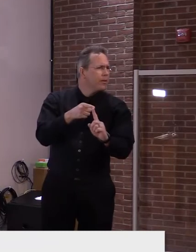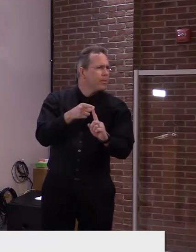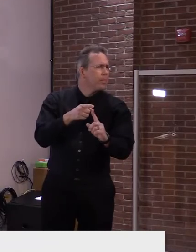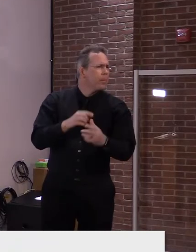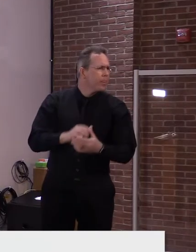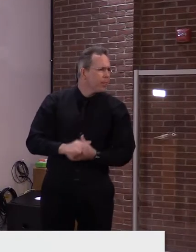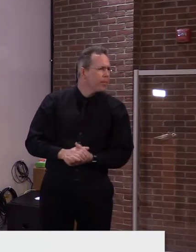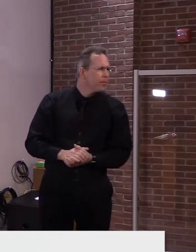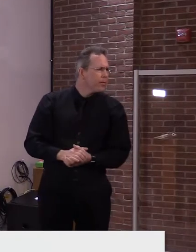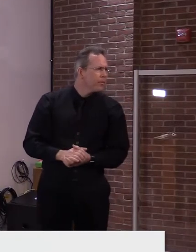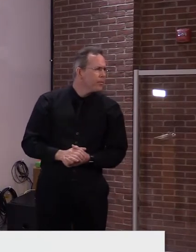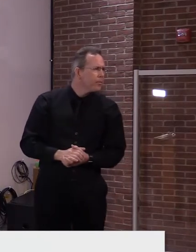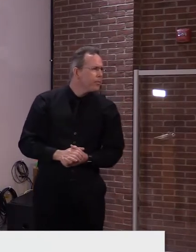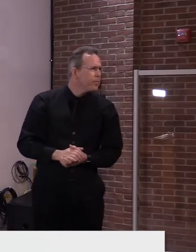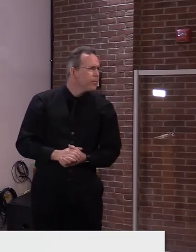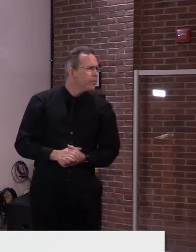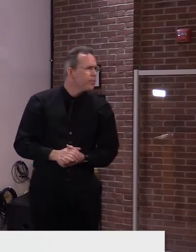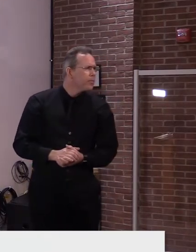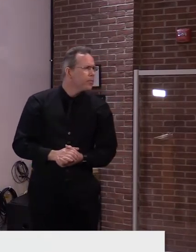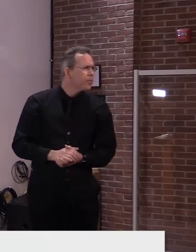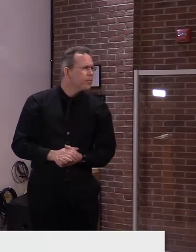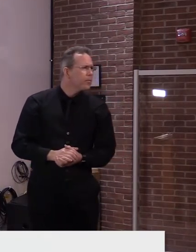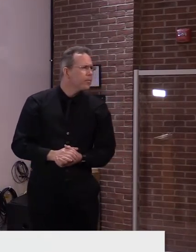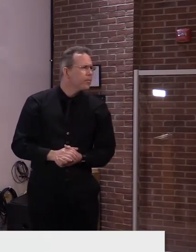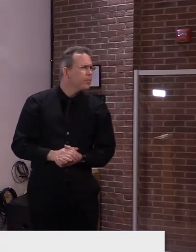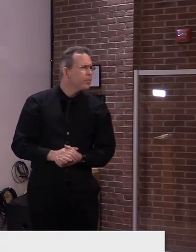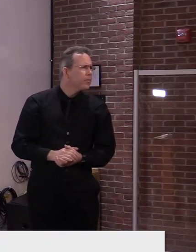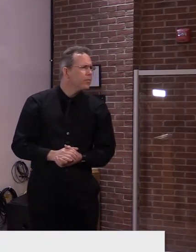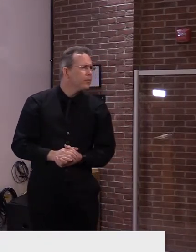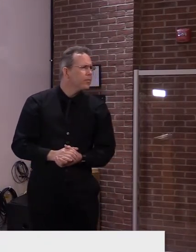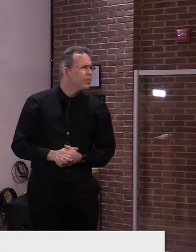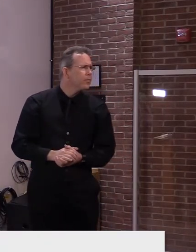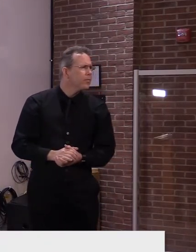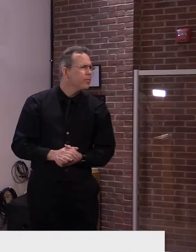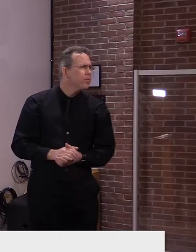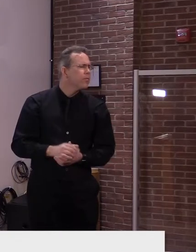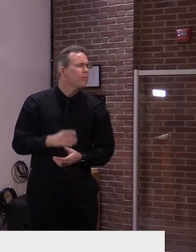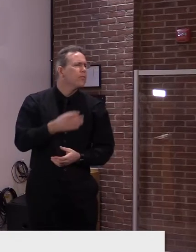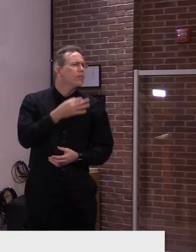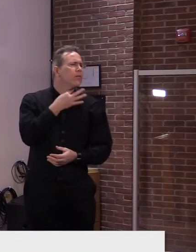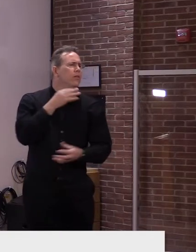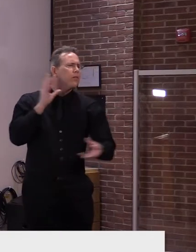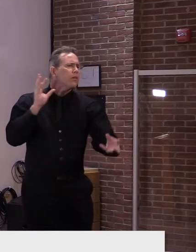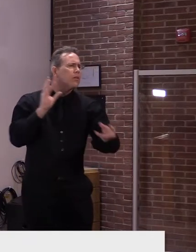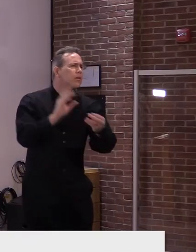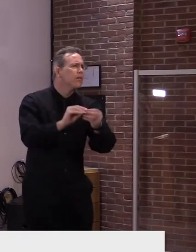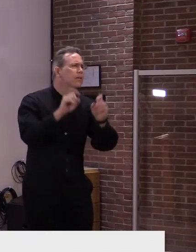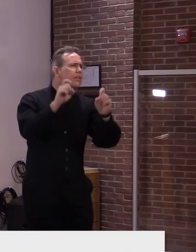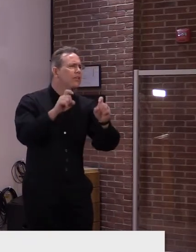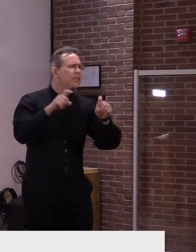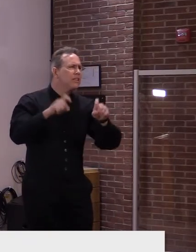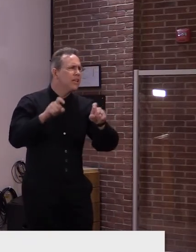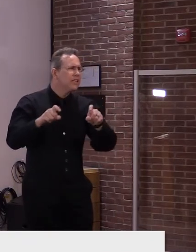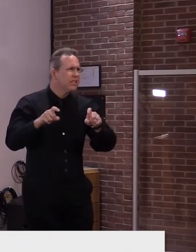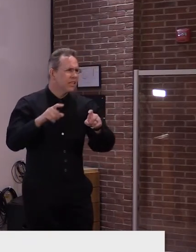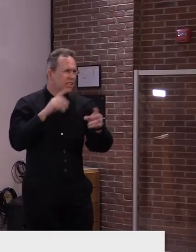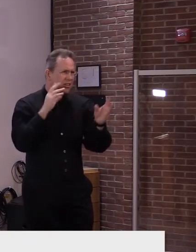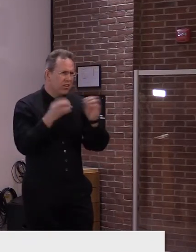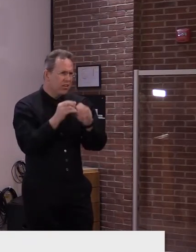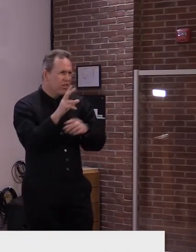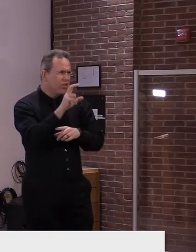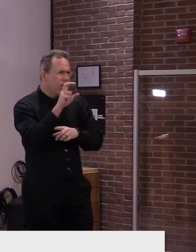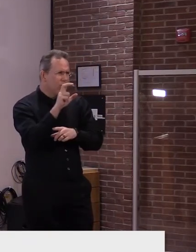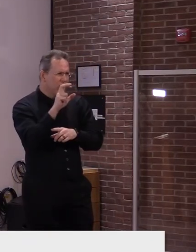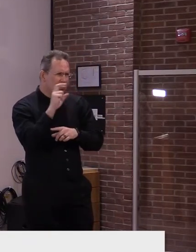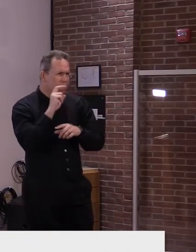tests and four positive cases. Just wondering where those four positive cases are and which schools have alerted their communities or